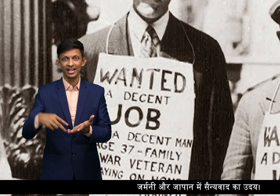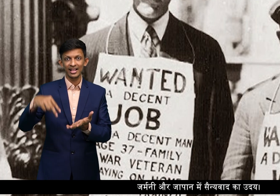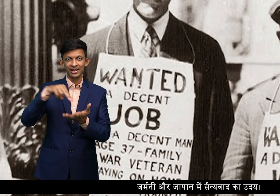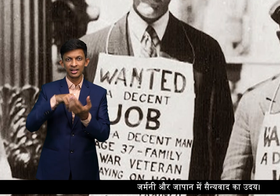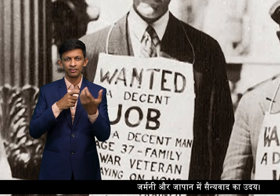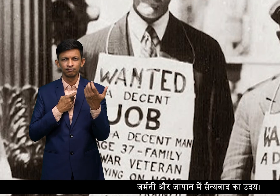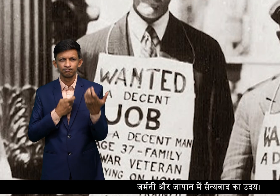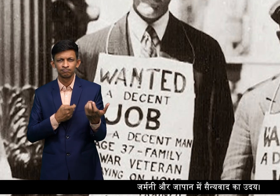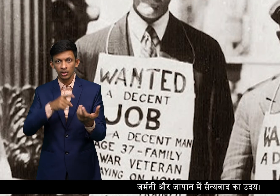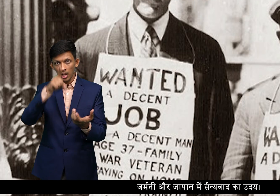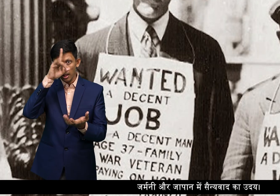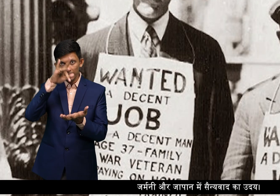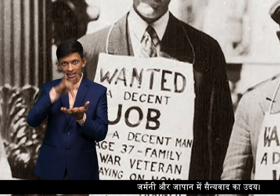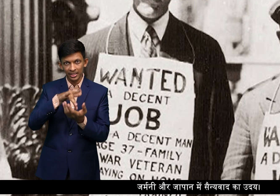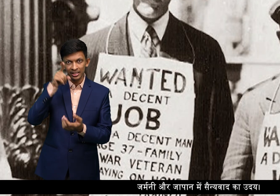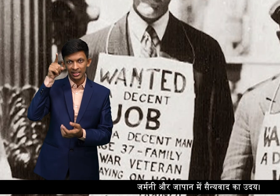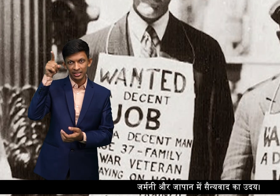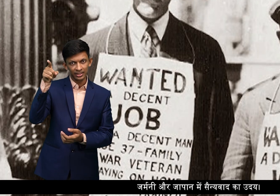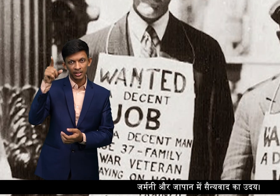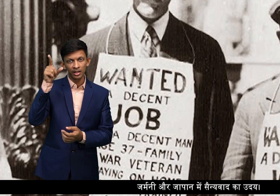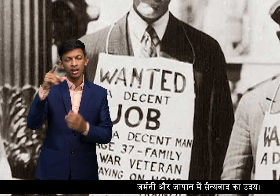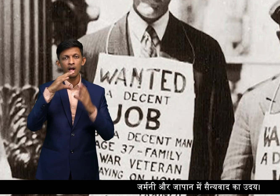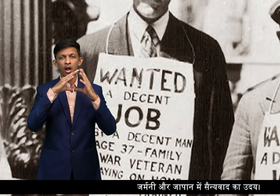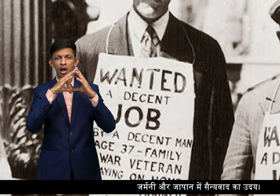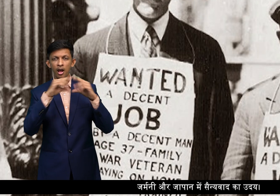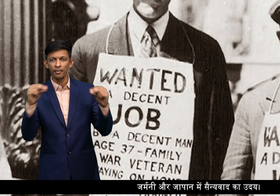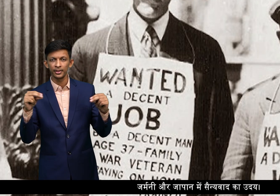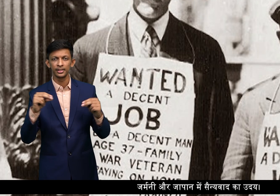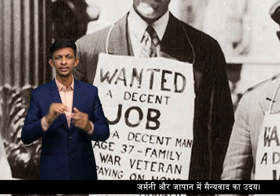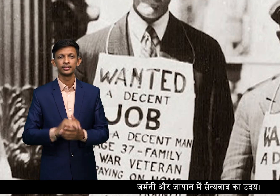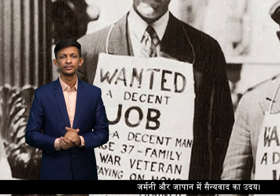the rise of militarism in Germany and Japan,